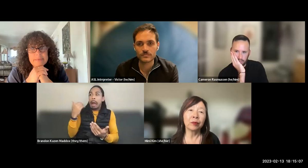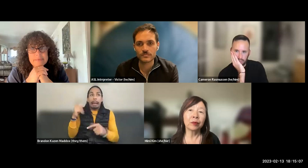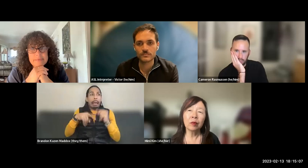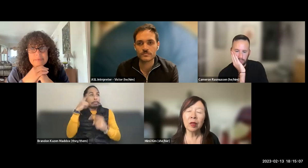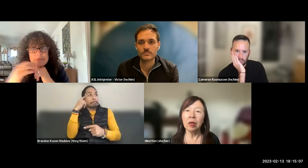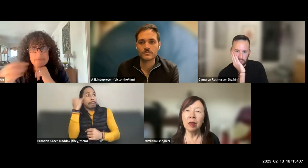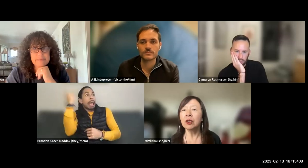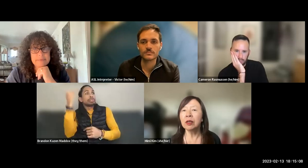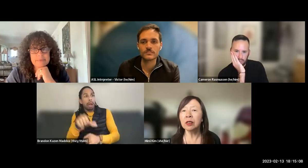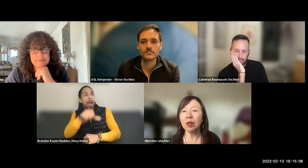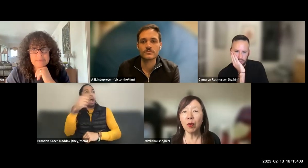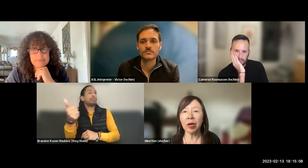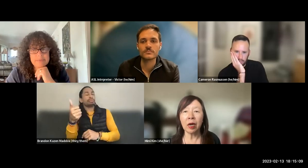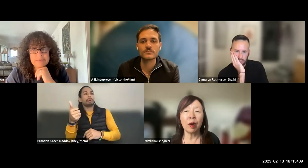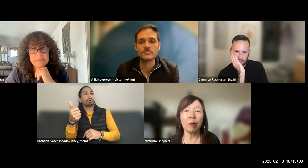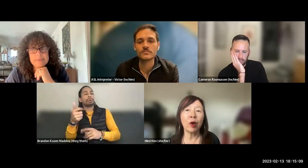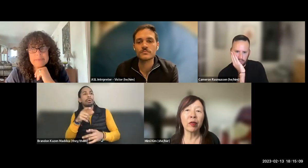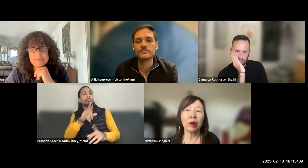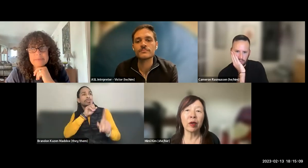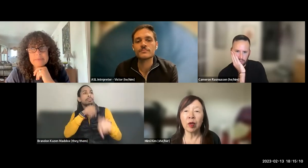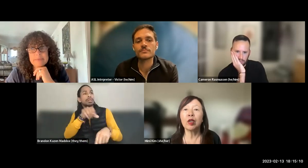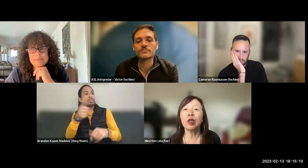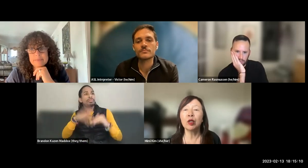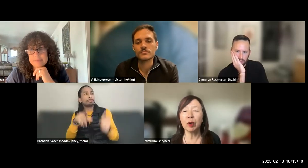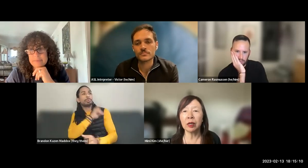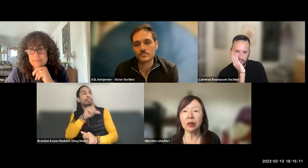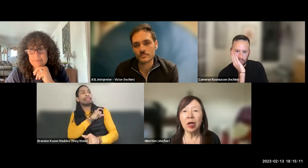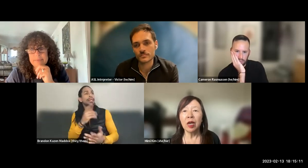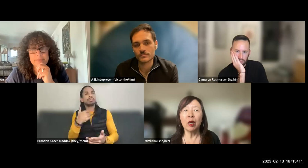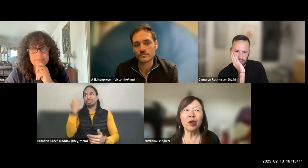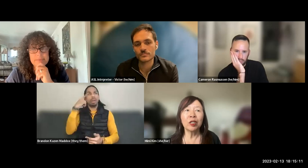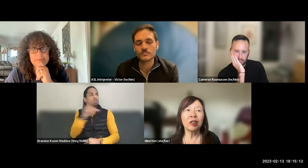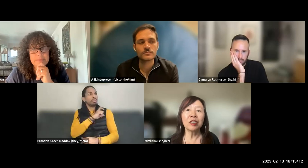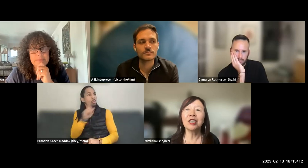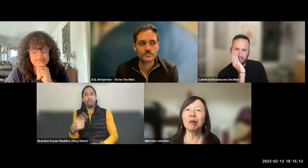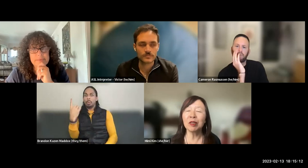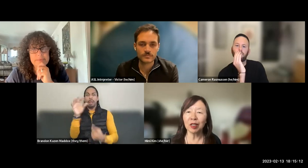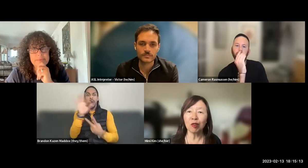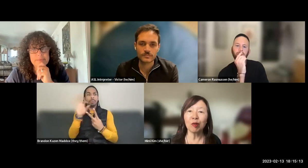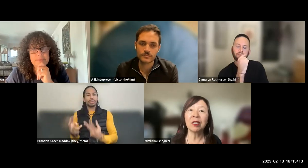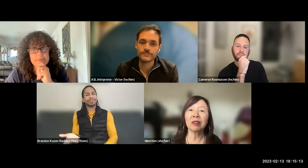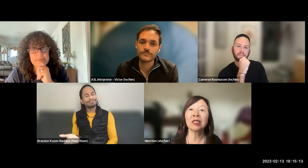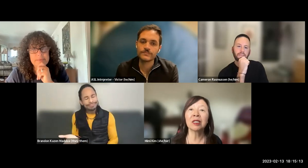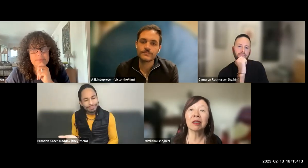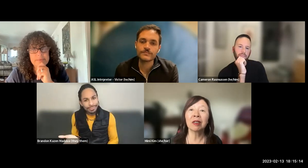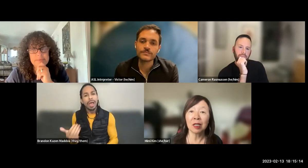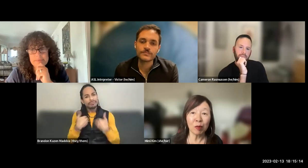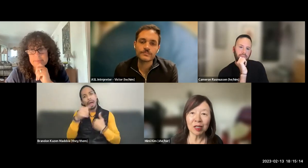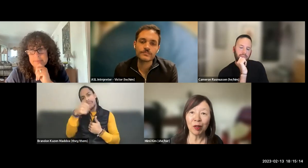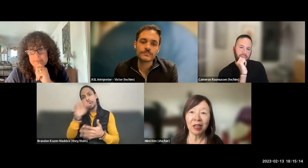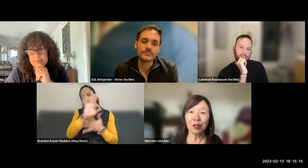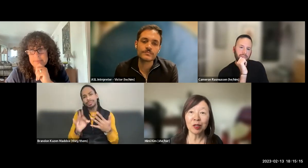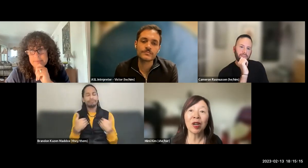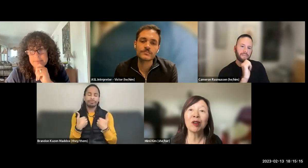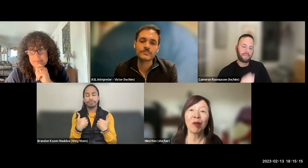point. So this is the way, one of the huge ways in which it seems like there would be a